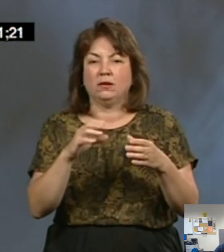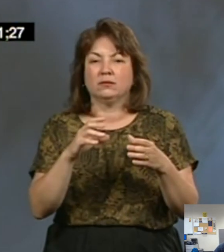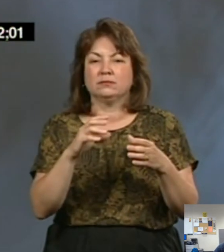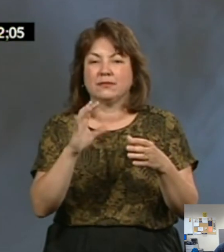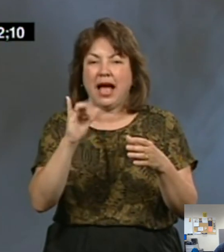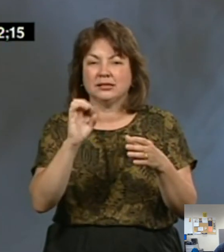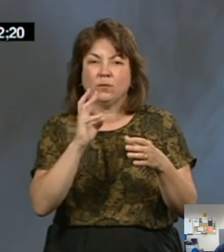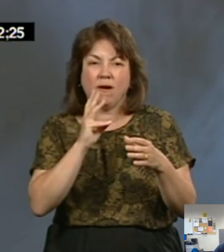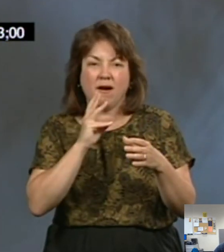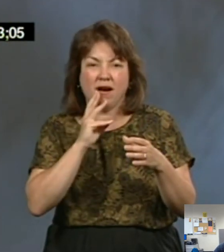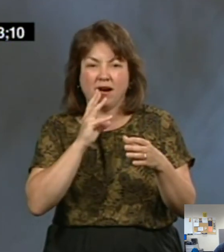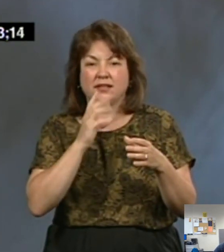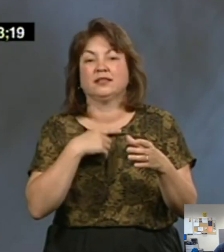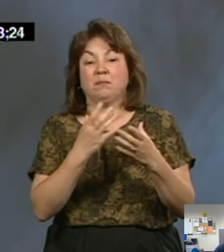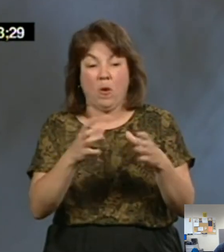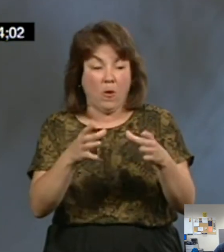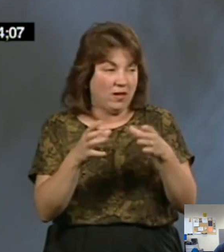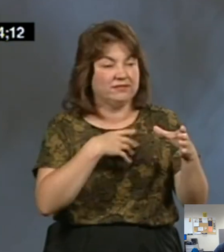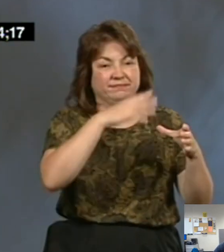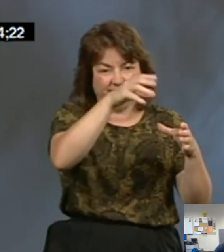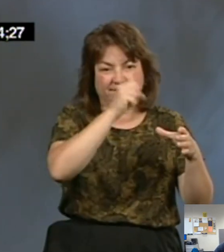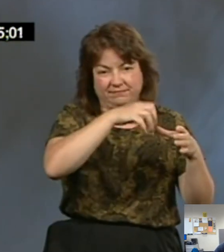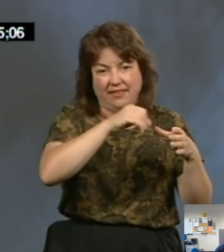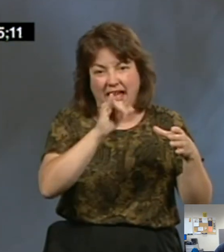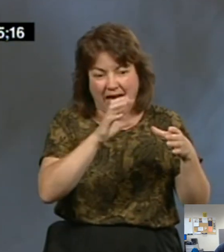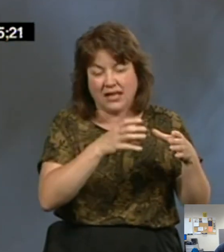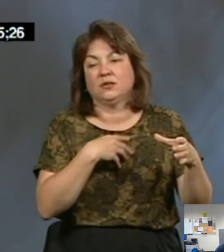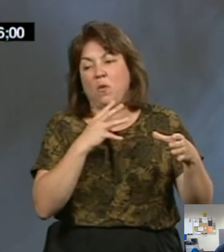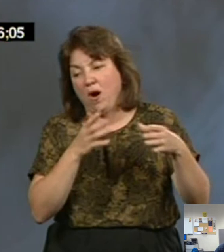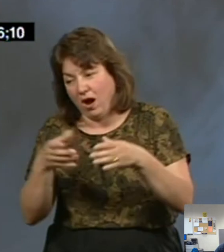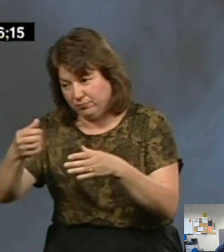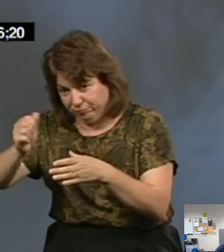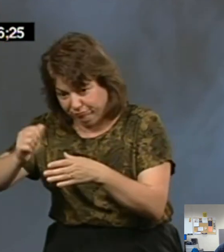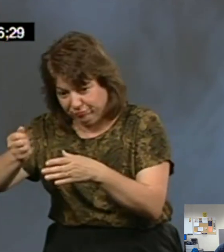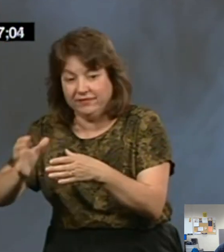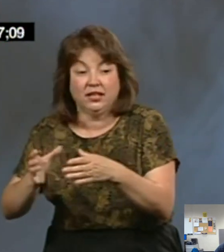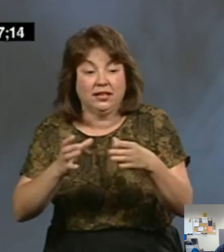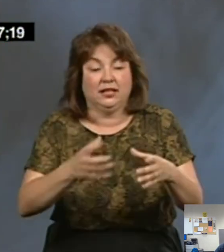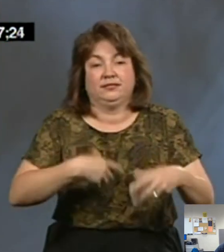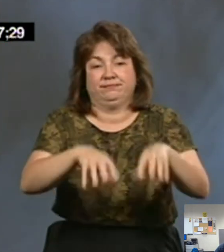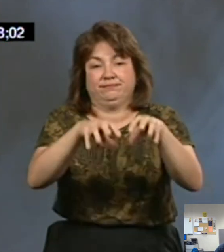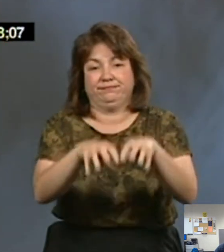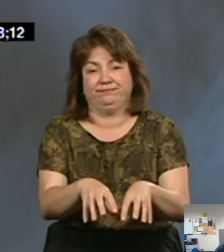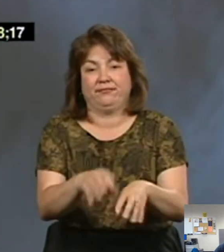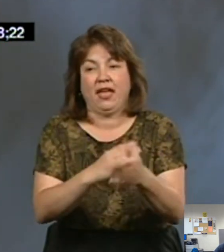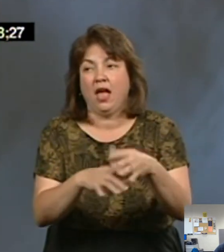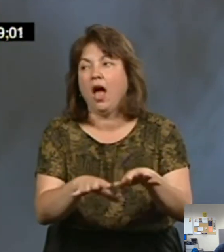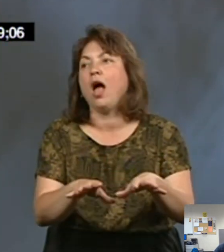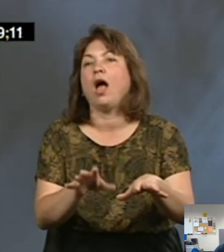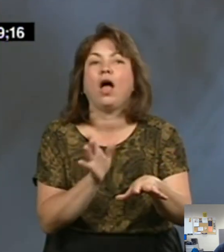I decided to get a bowl of ice water. I set up the bowl, I put some ice, and